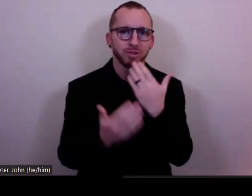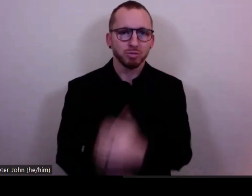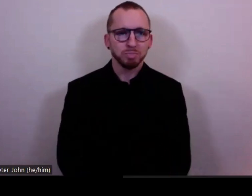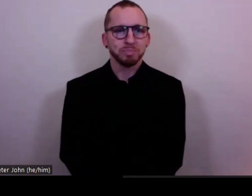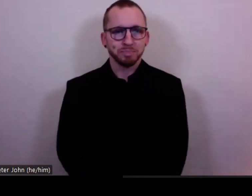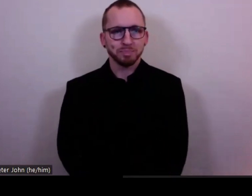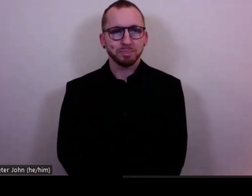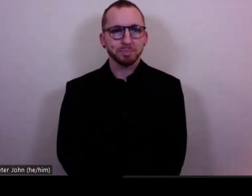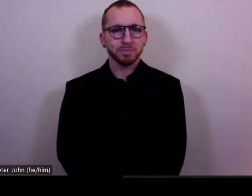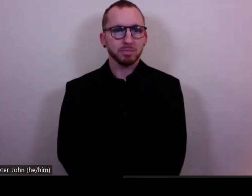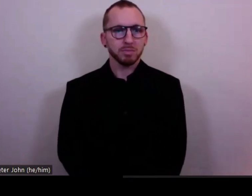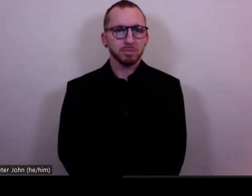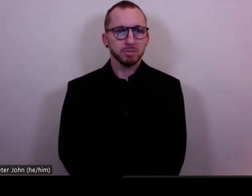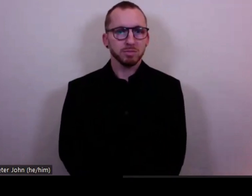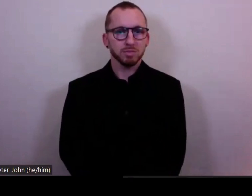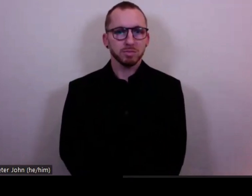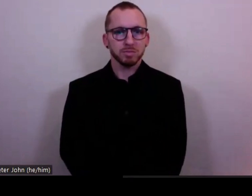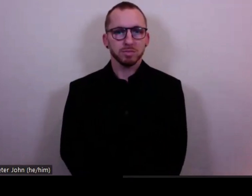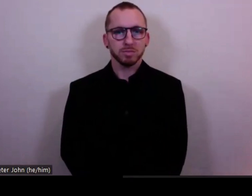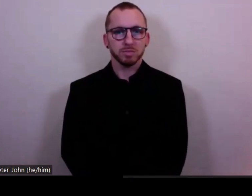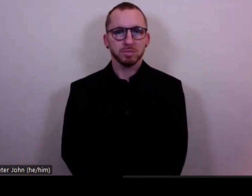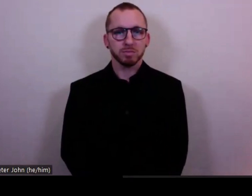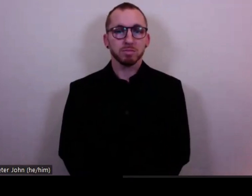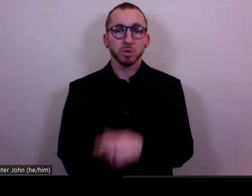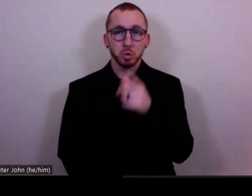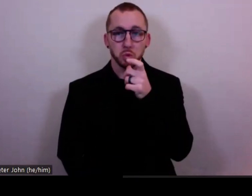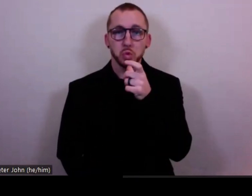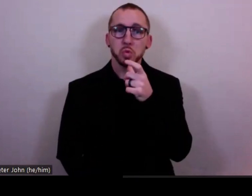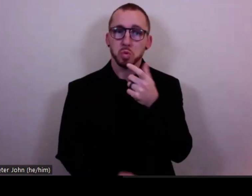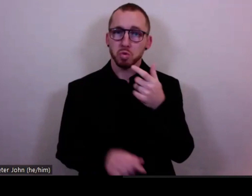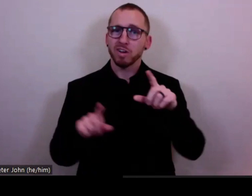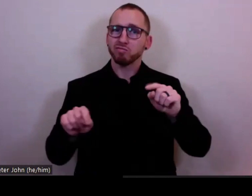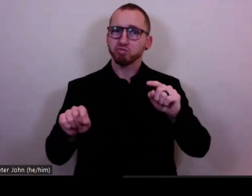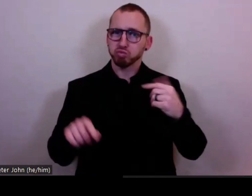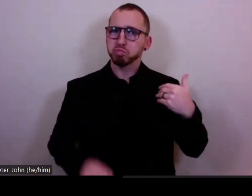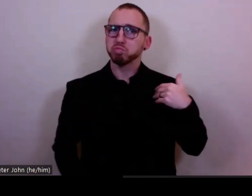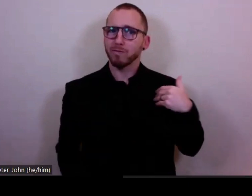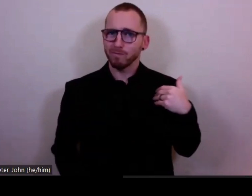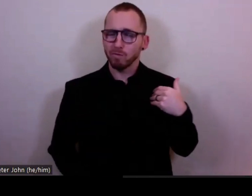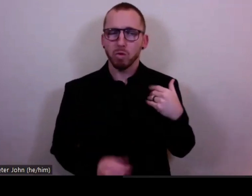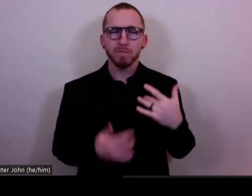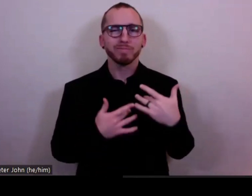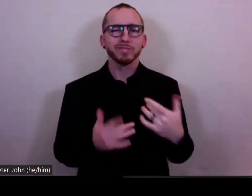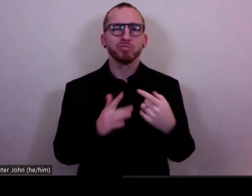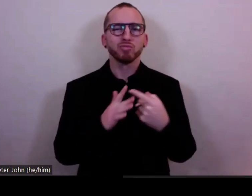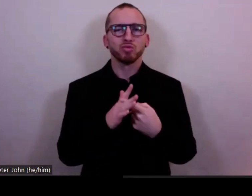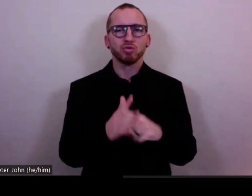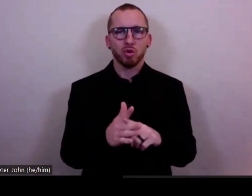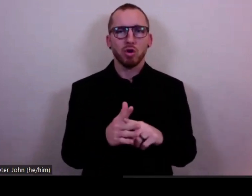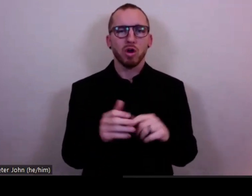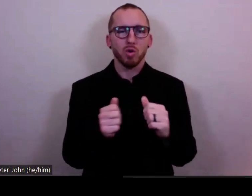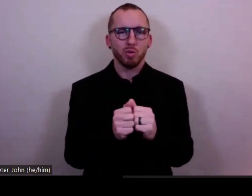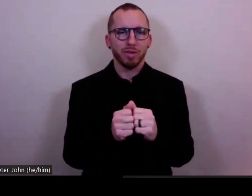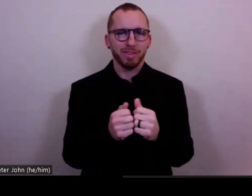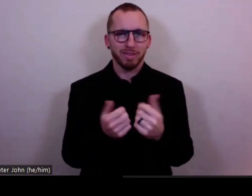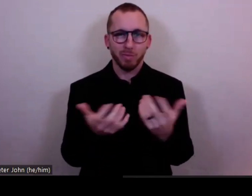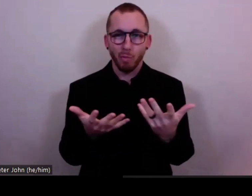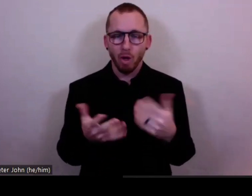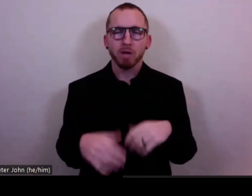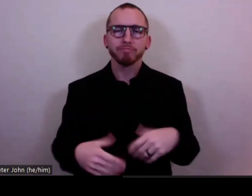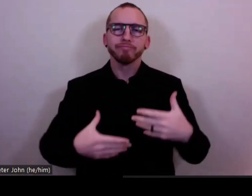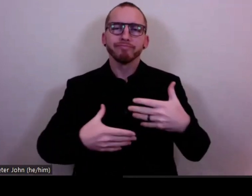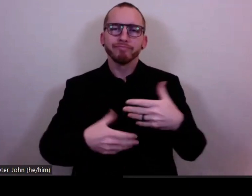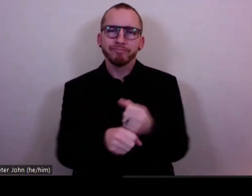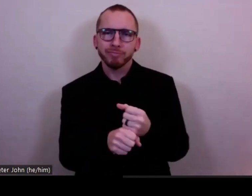For those of you who have been here before, we always start off with just recapping and sharing our mission and vision